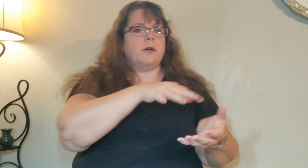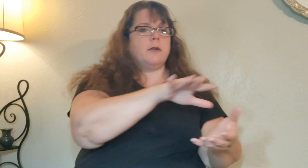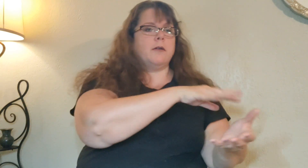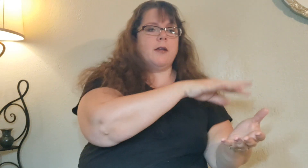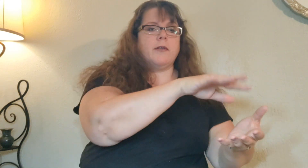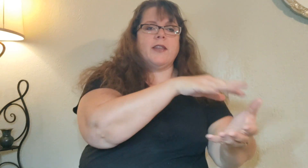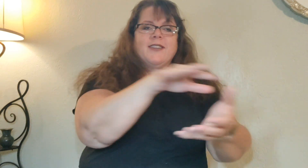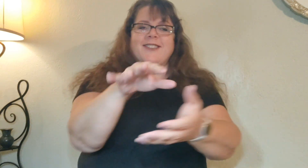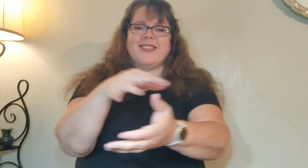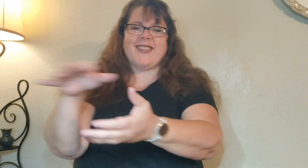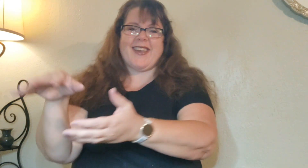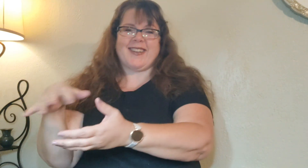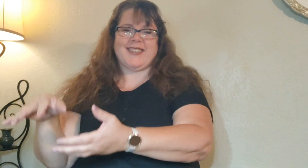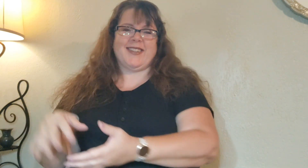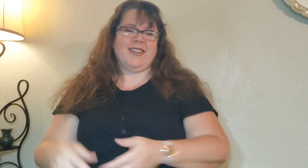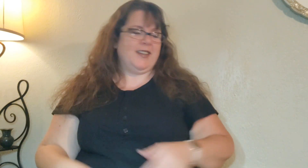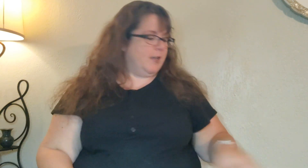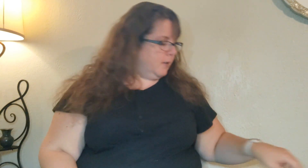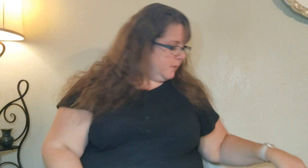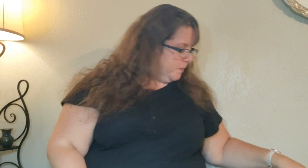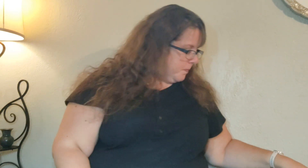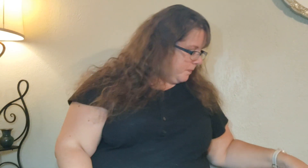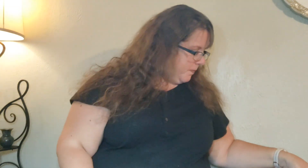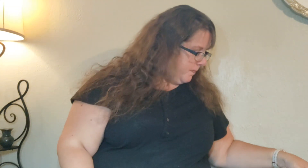here. Everything is just hectic.